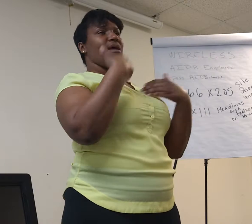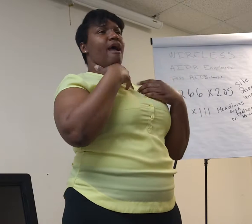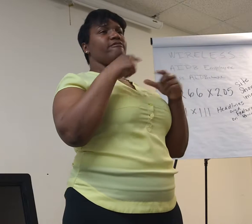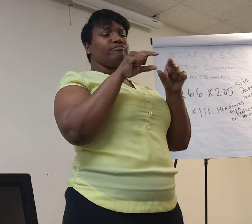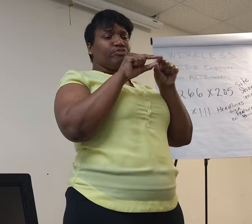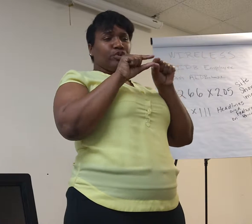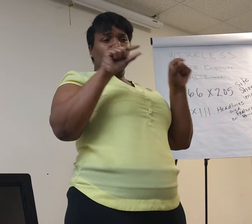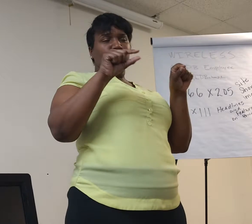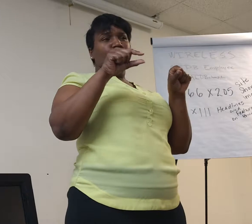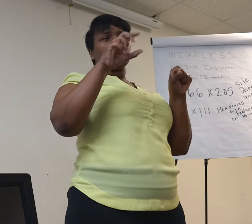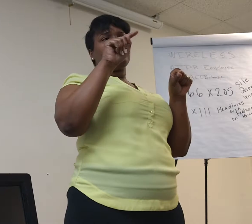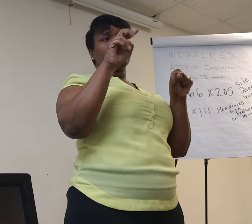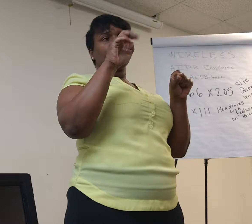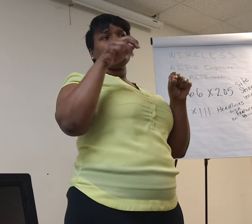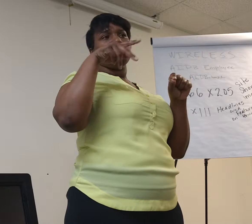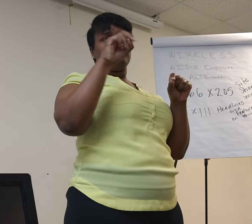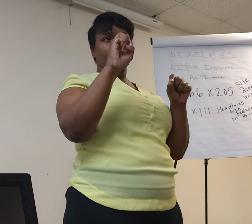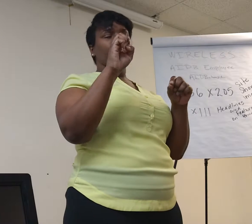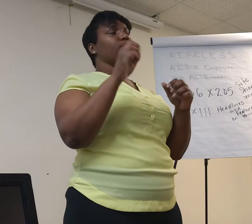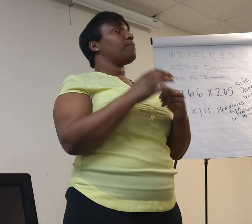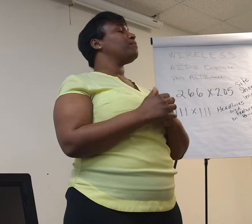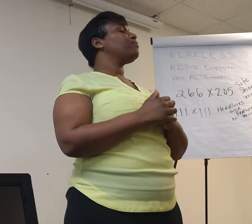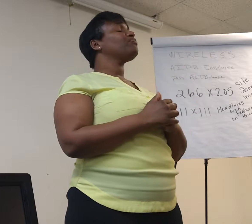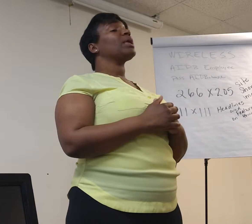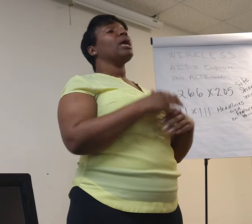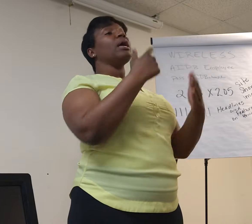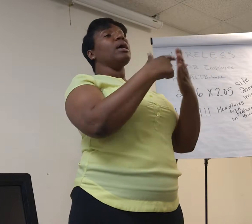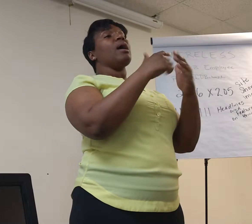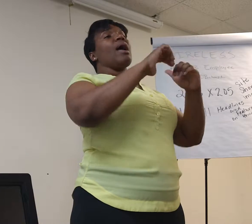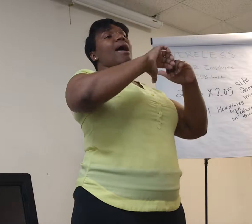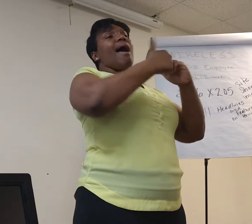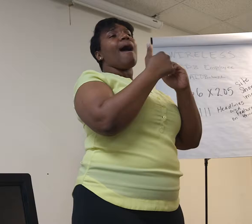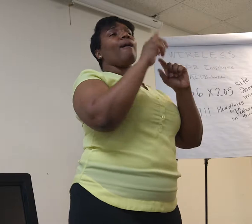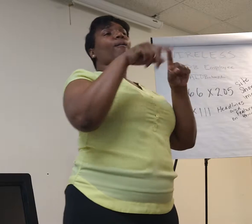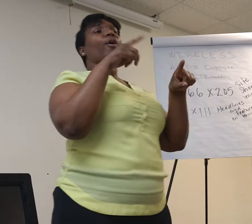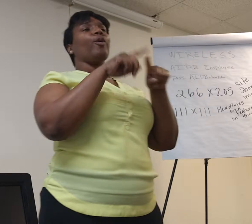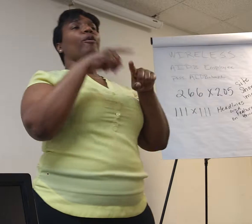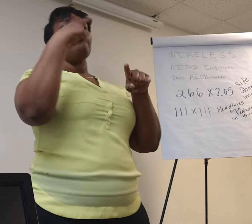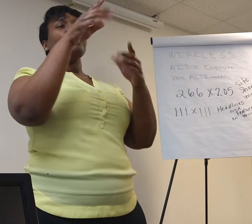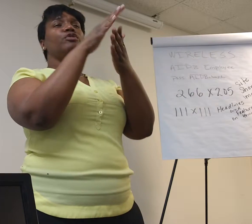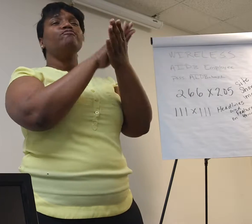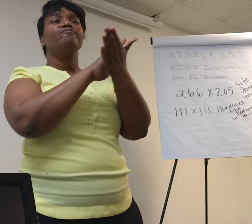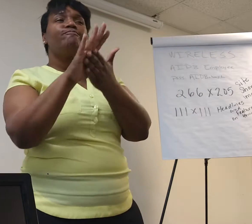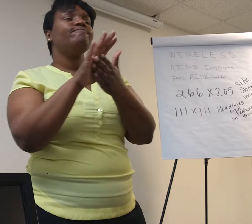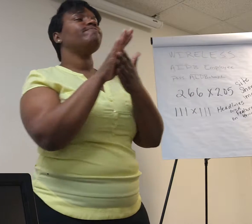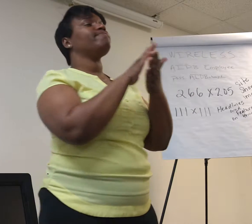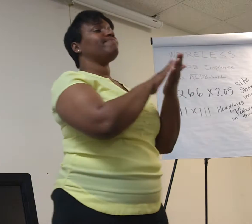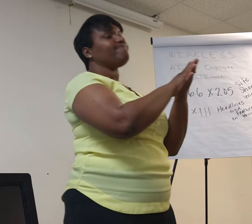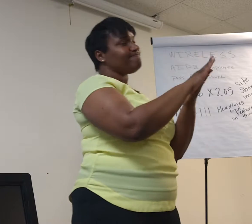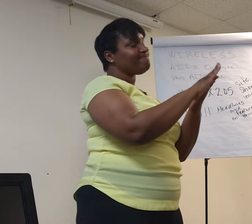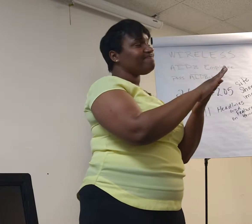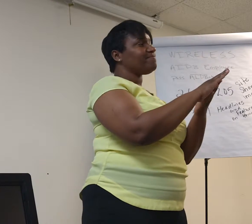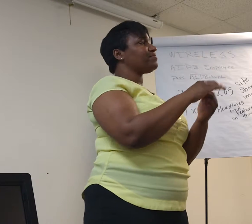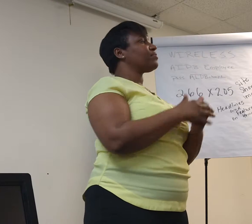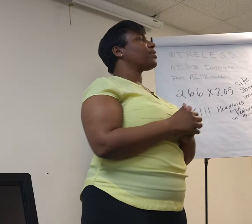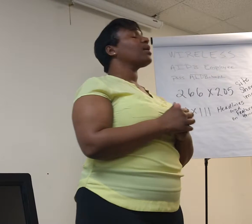So let's talk about how and when to clean and sanitize. First step is to scrape or remove food bits from the